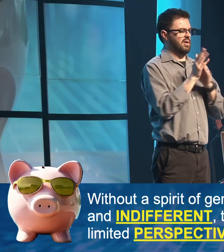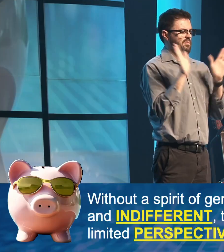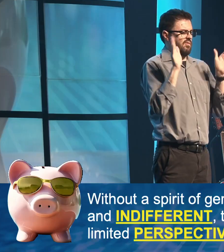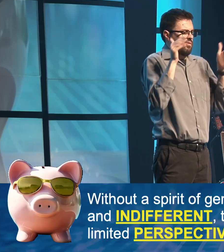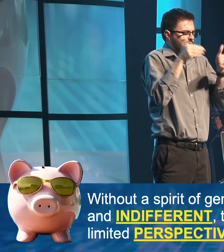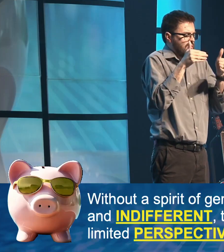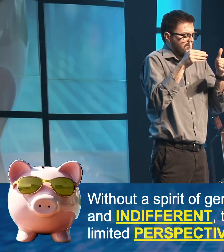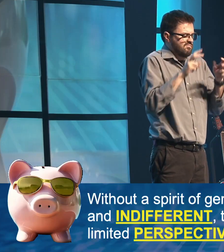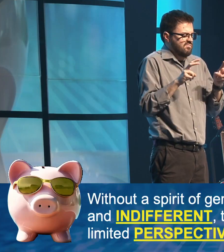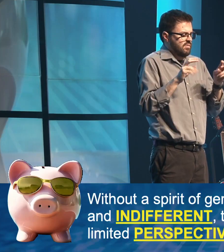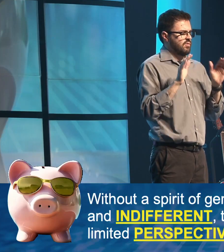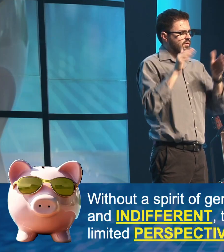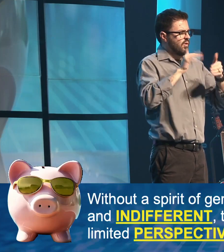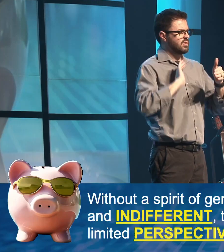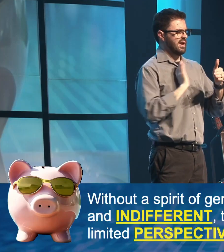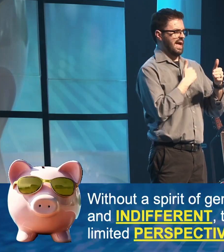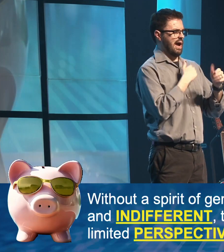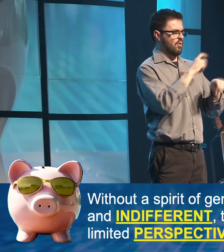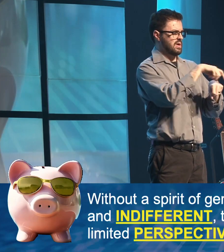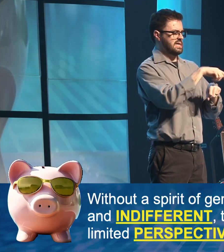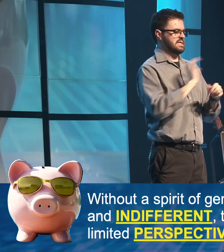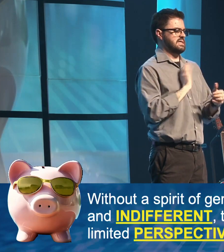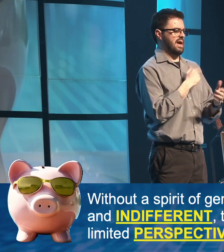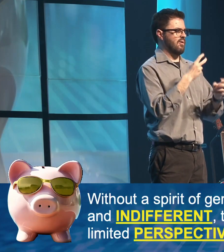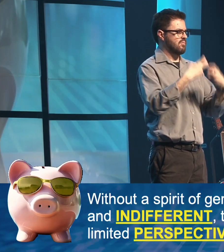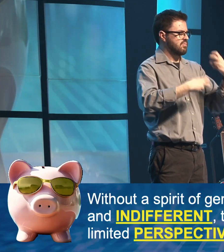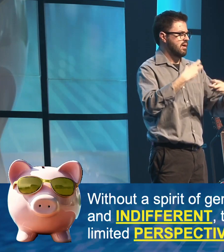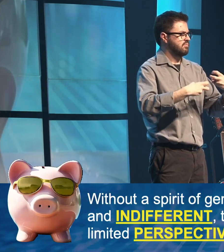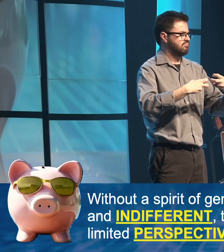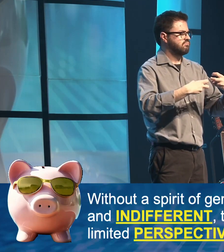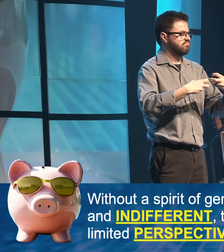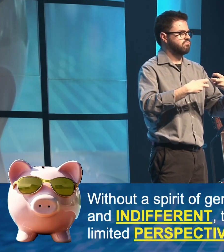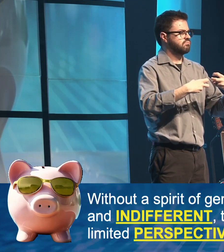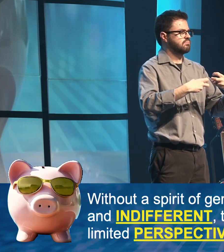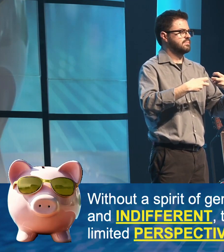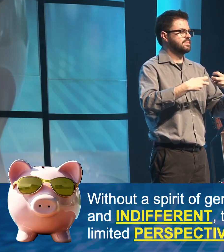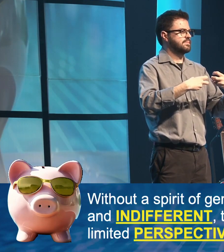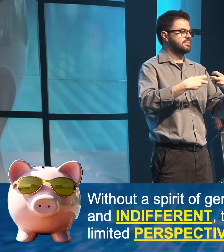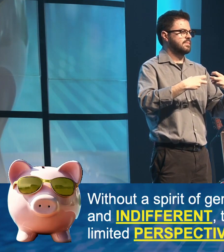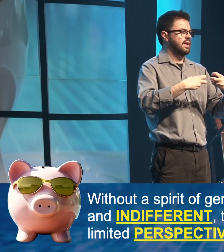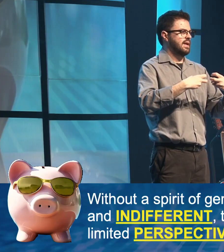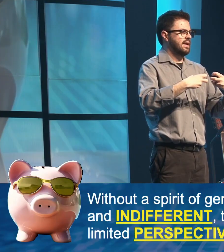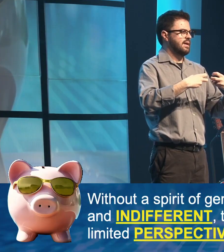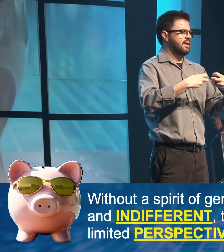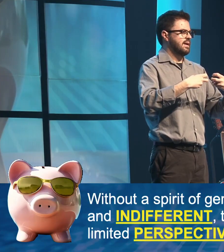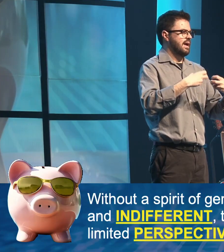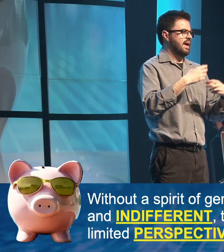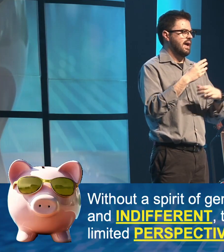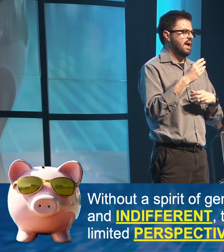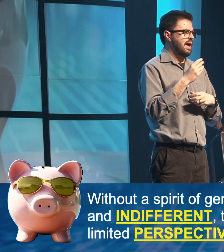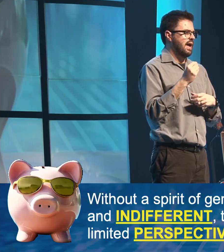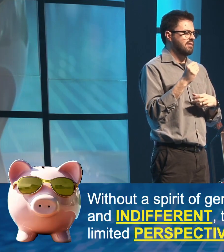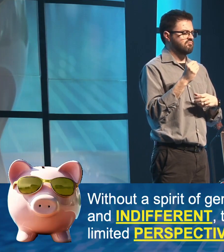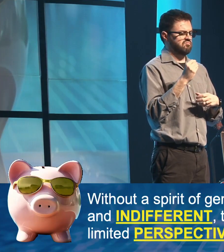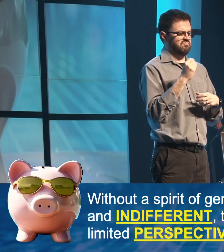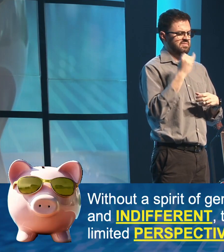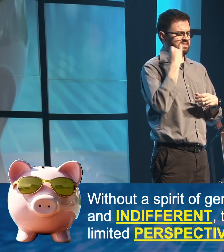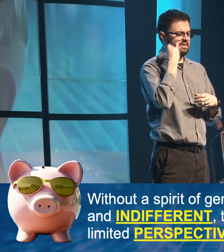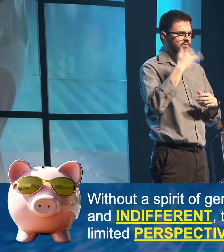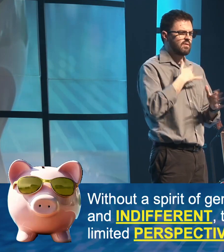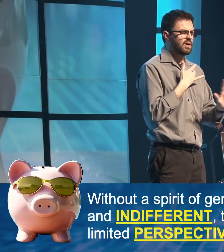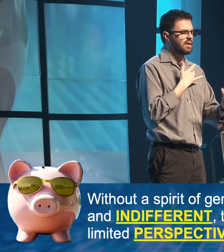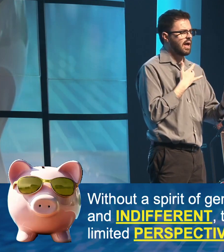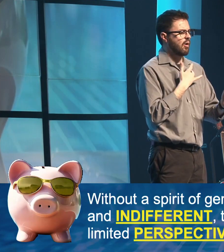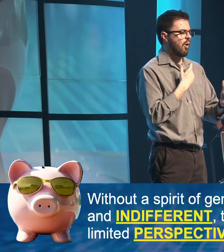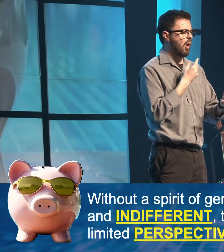our need, beyond our problems. And when we find ourselves like hindered from generosity, when we